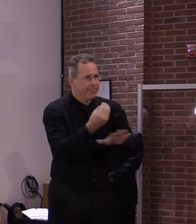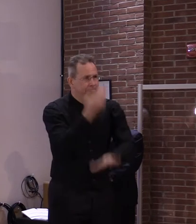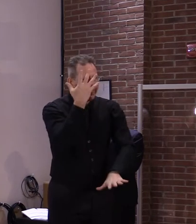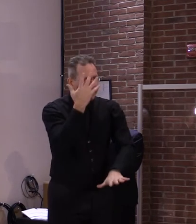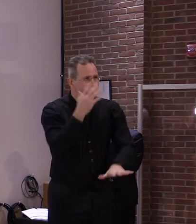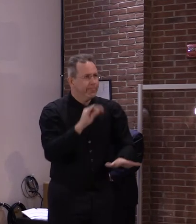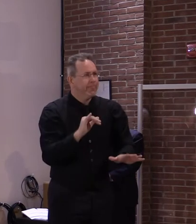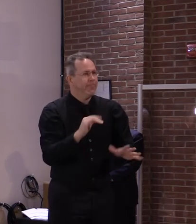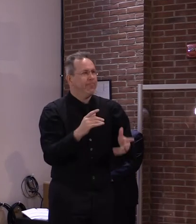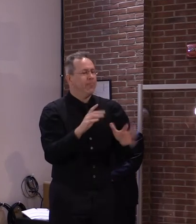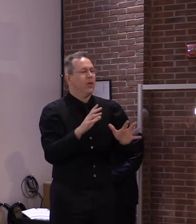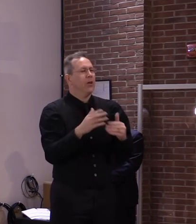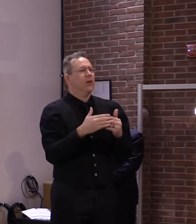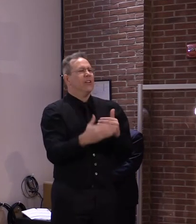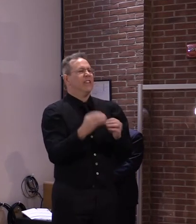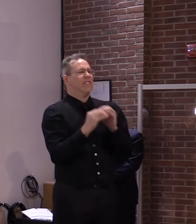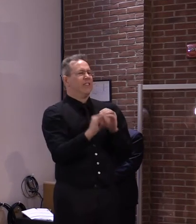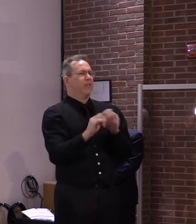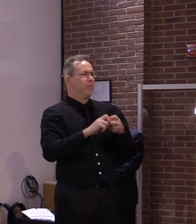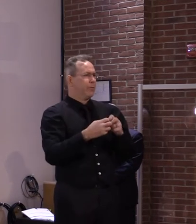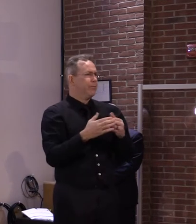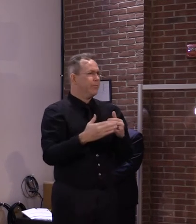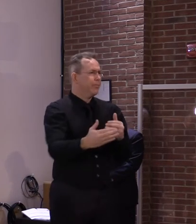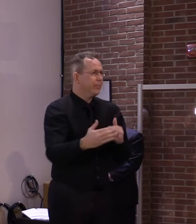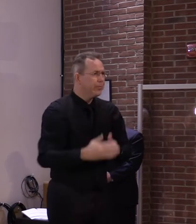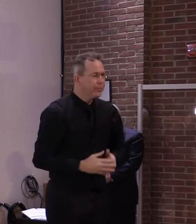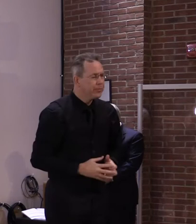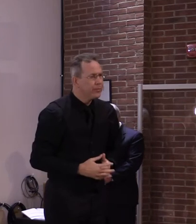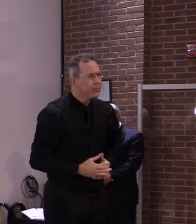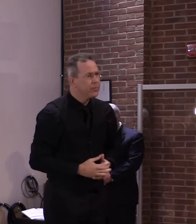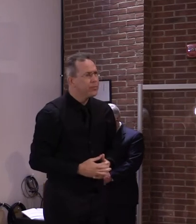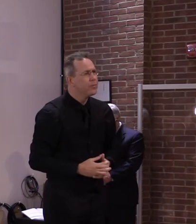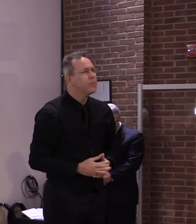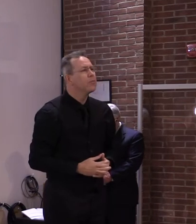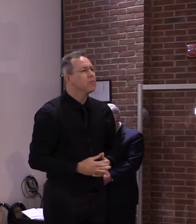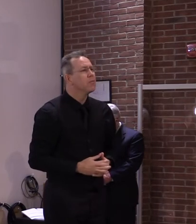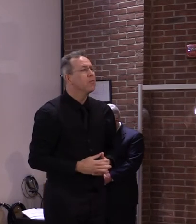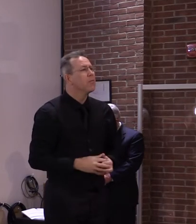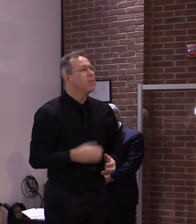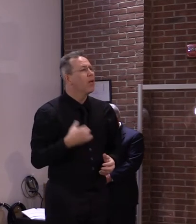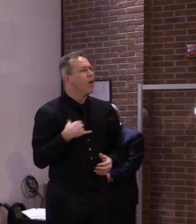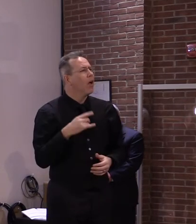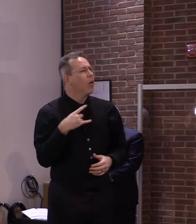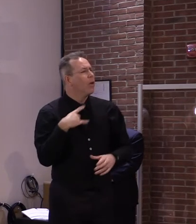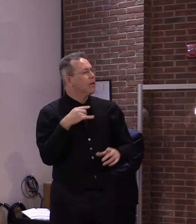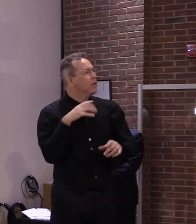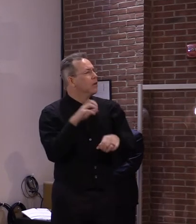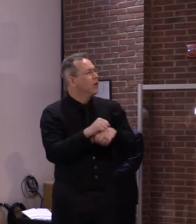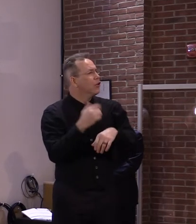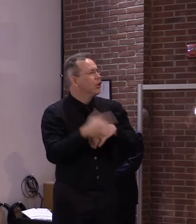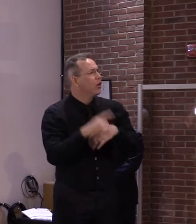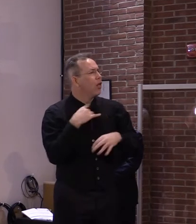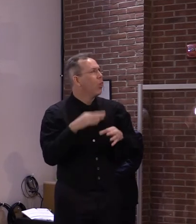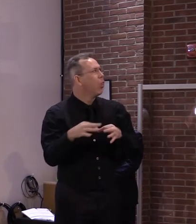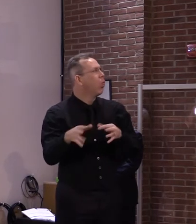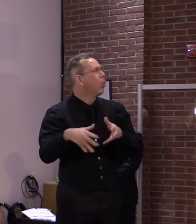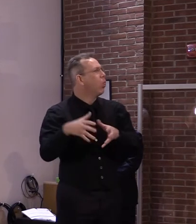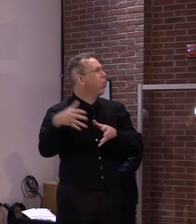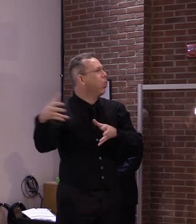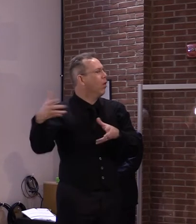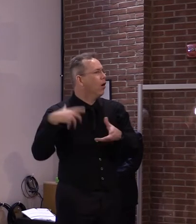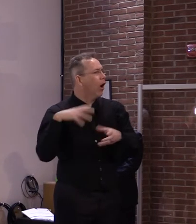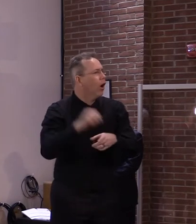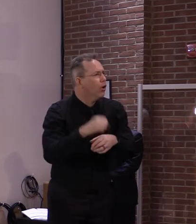this and and i think again we we tried to do this as quick as possible but i think the teams in place are doing their work